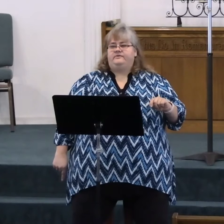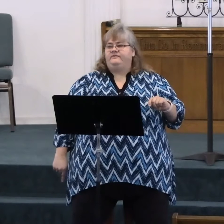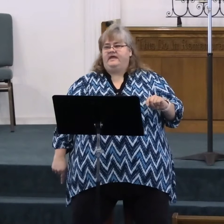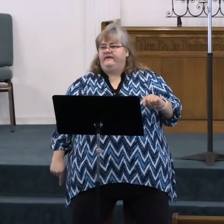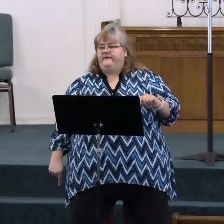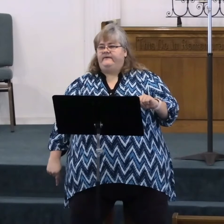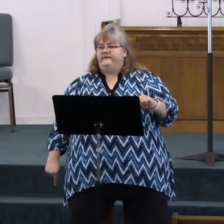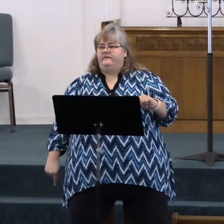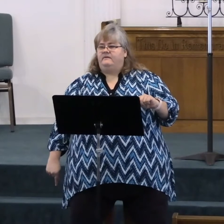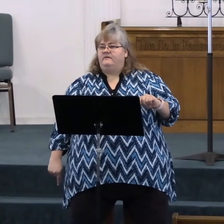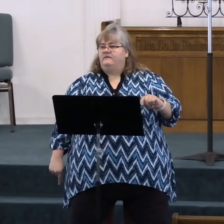do that here.